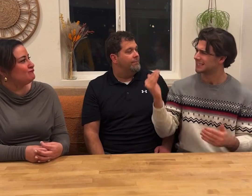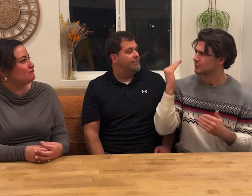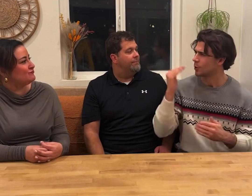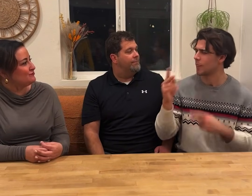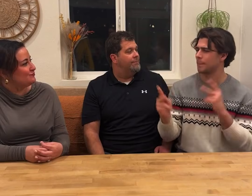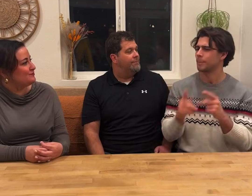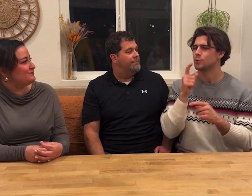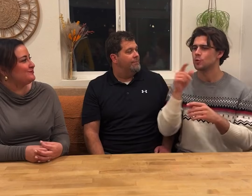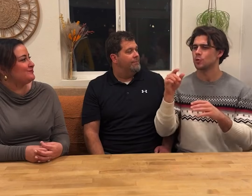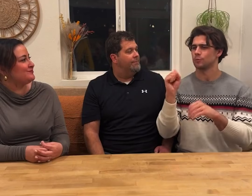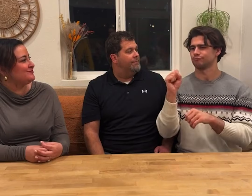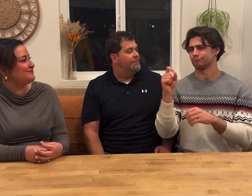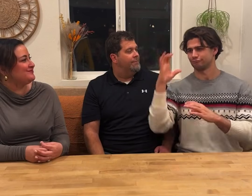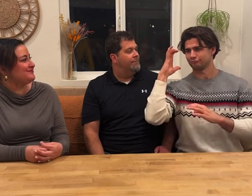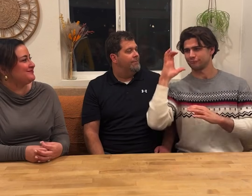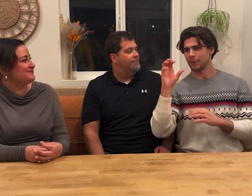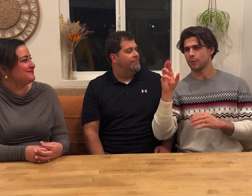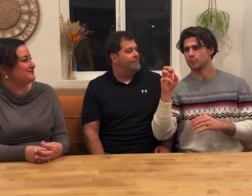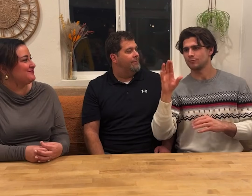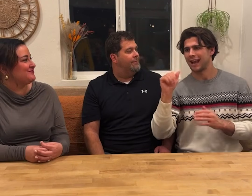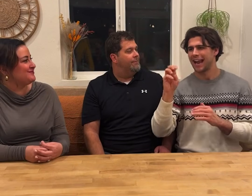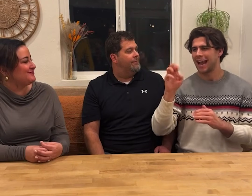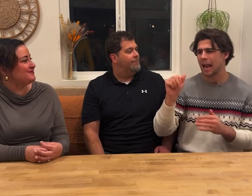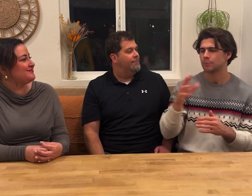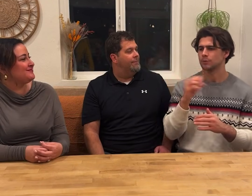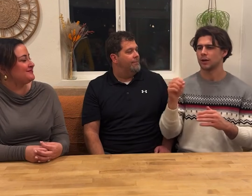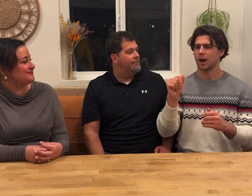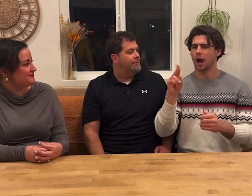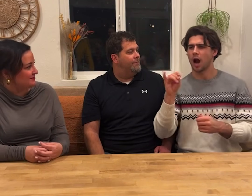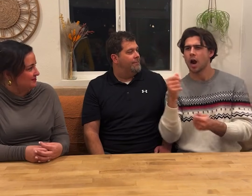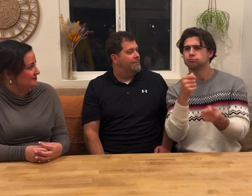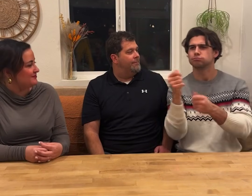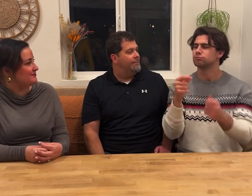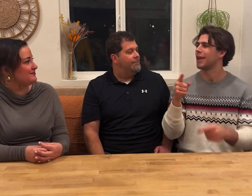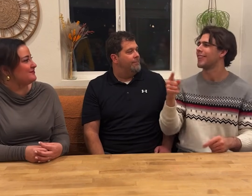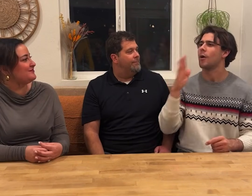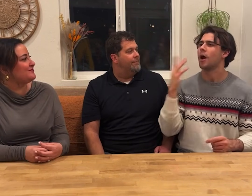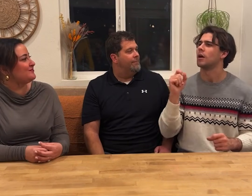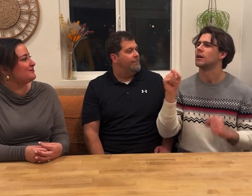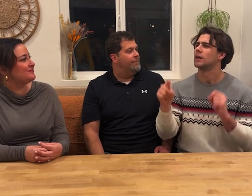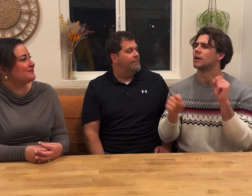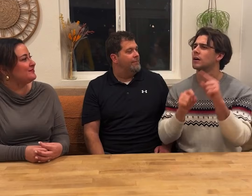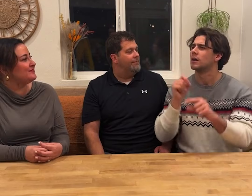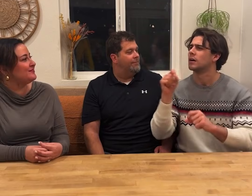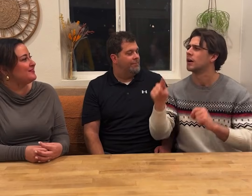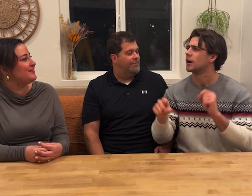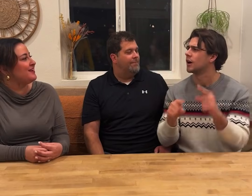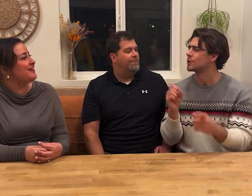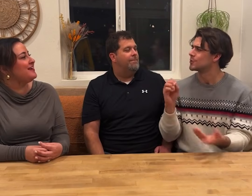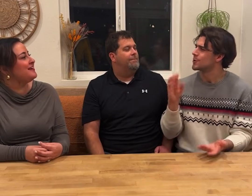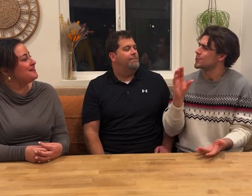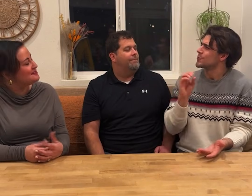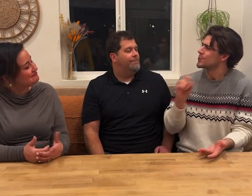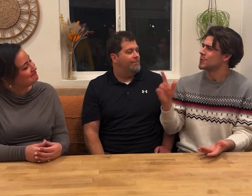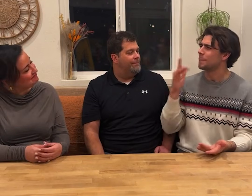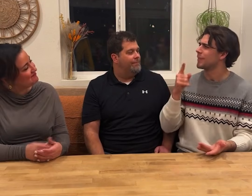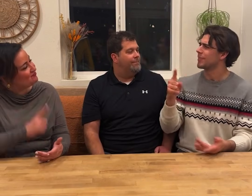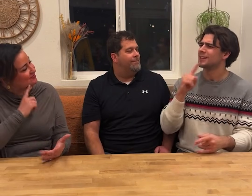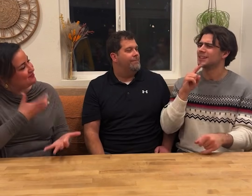just have these conversations. You start to get to know the crew, the camera guys, and those that are doing the audio, and they ask really